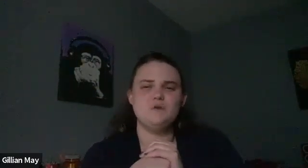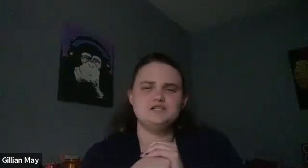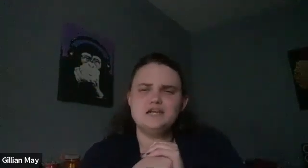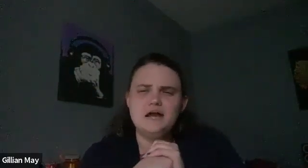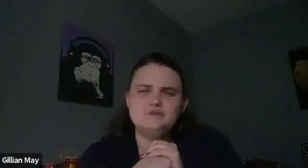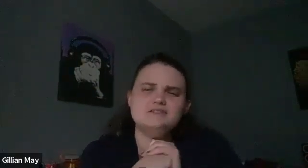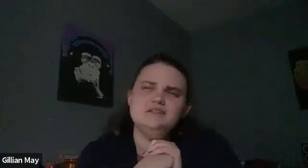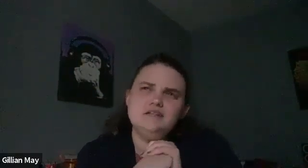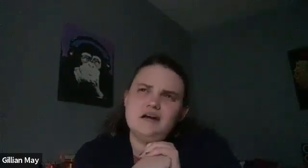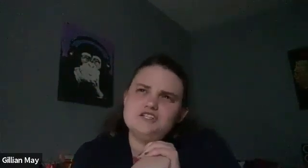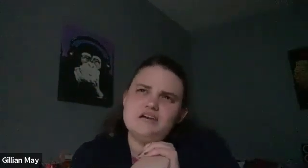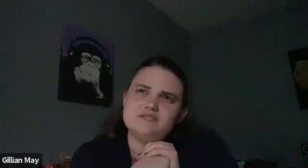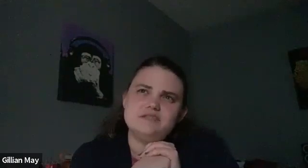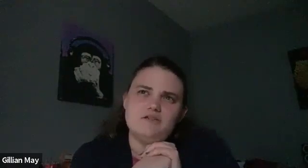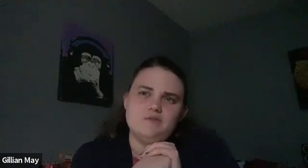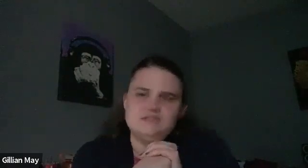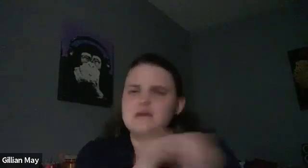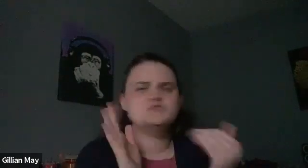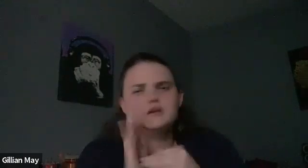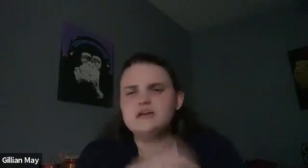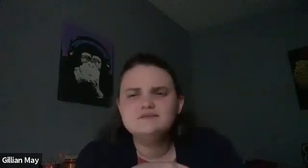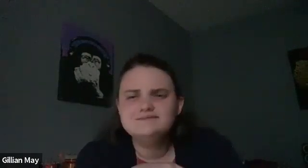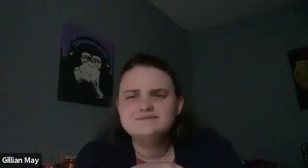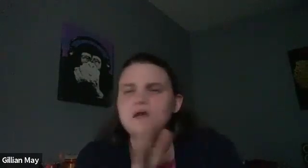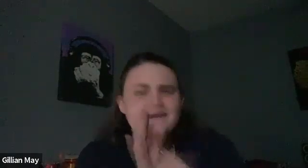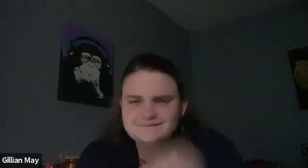watching it, I just have to stare at them and say, I'm sorry, again.